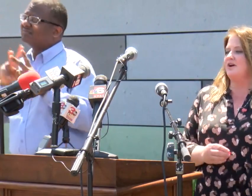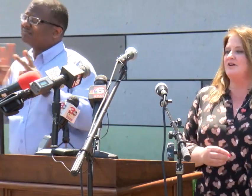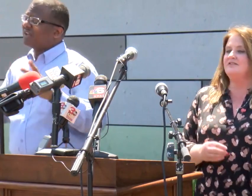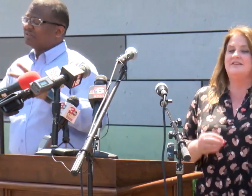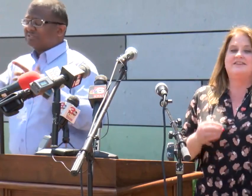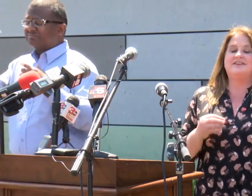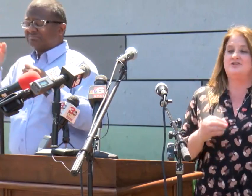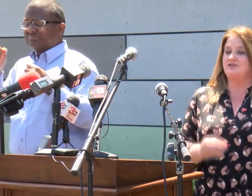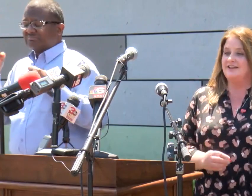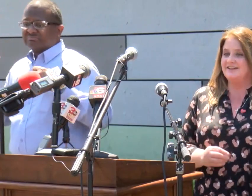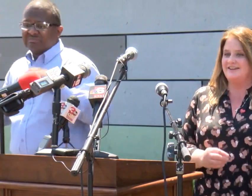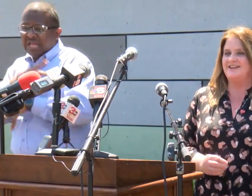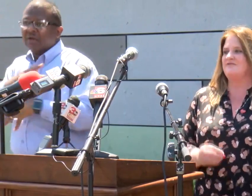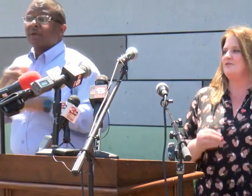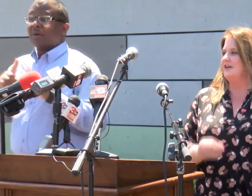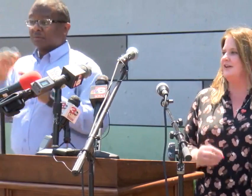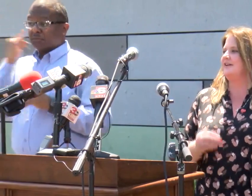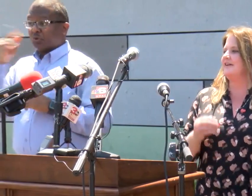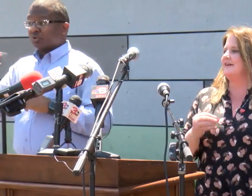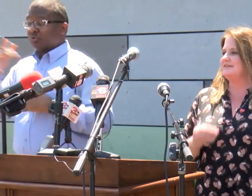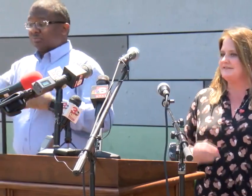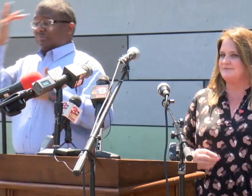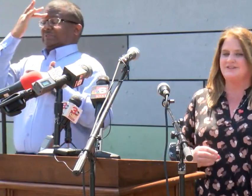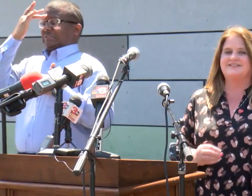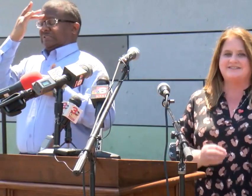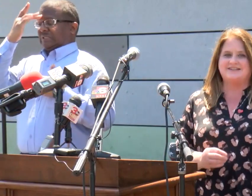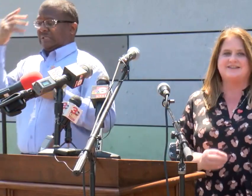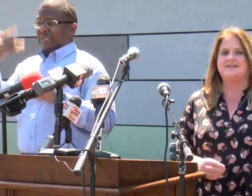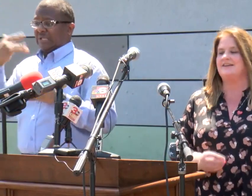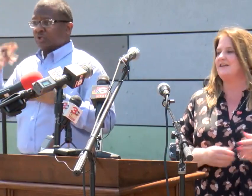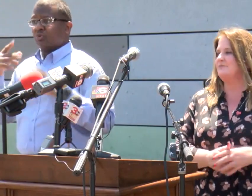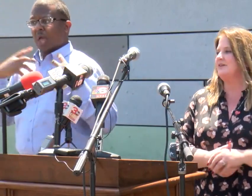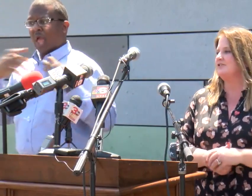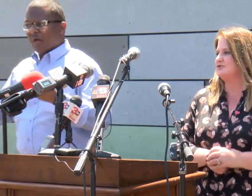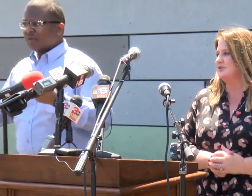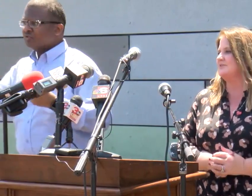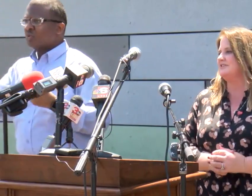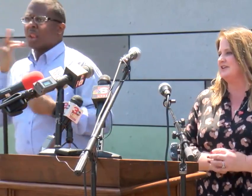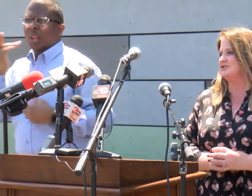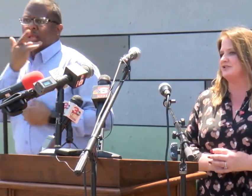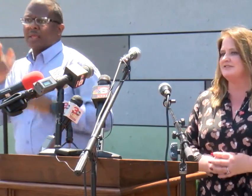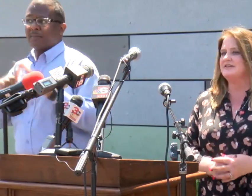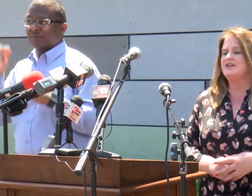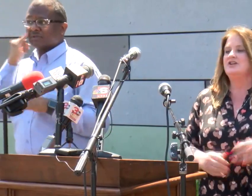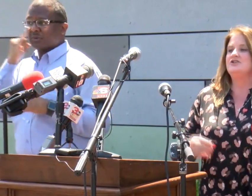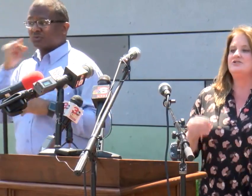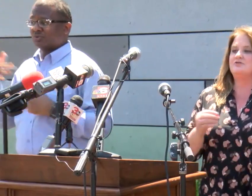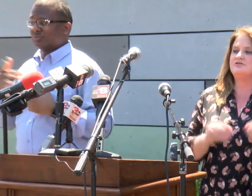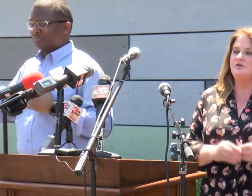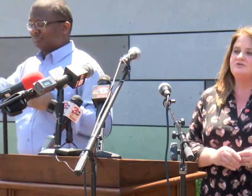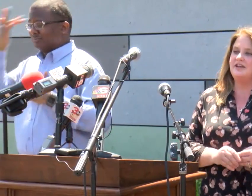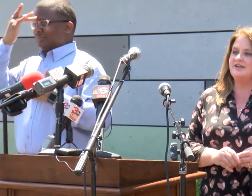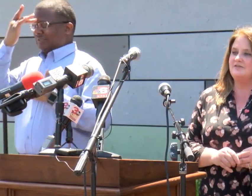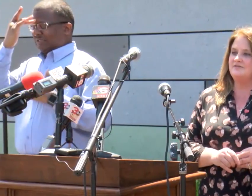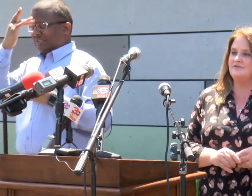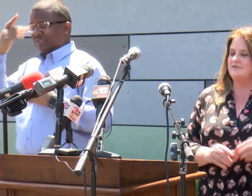and get well, then you're lucky. If you get it and get really sick, it can be extremely dangerous. So